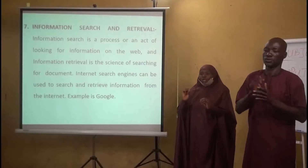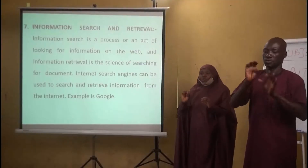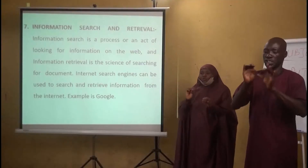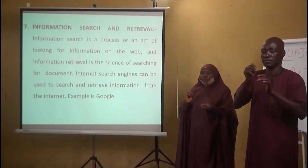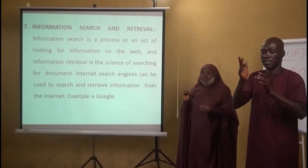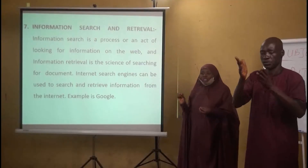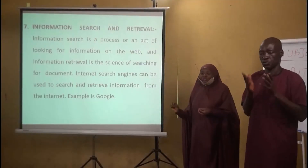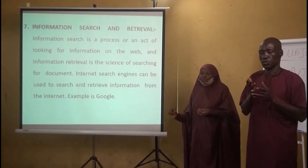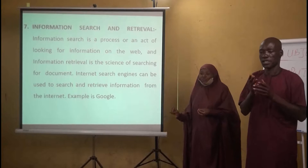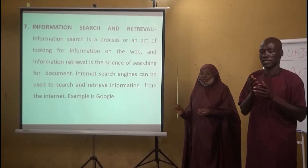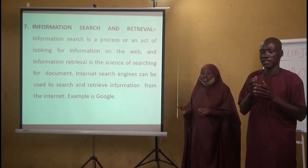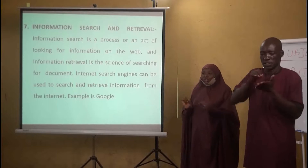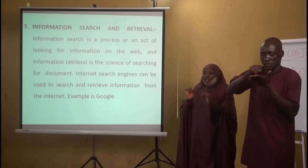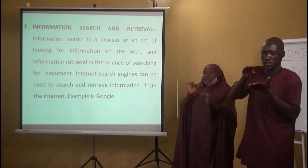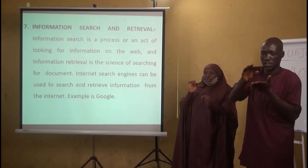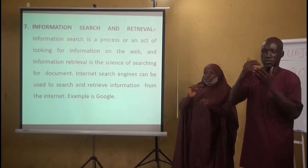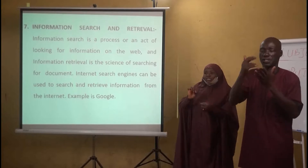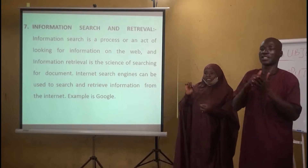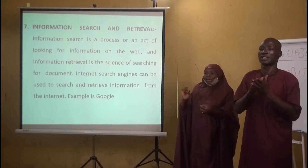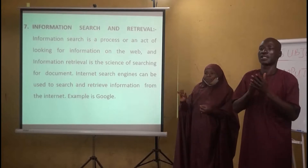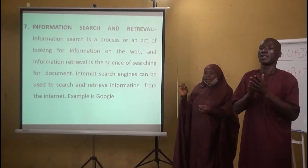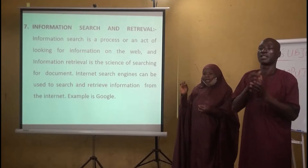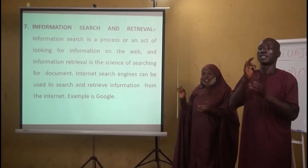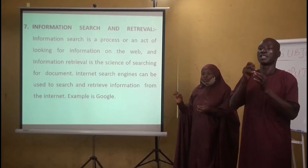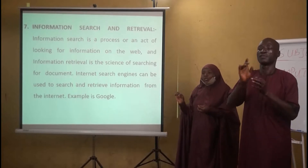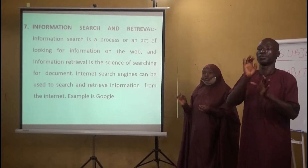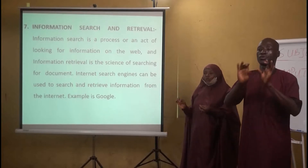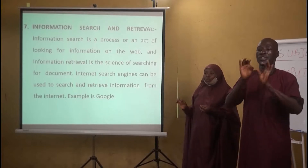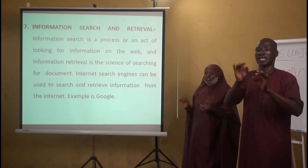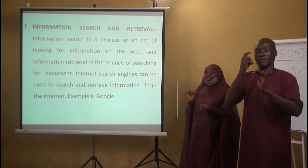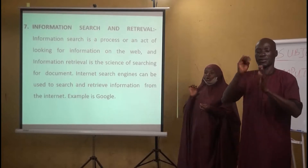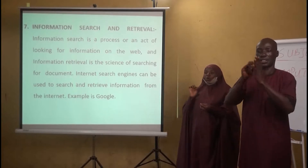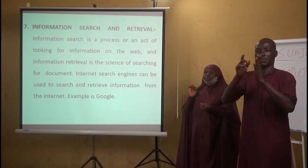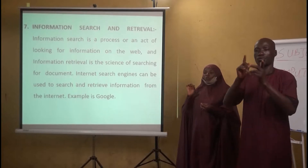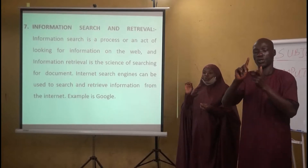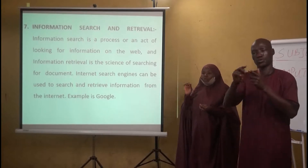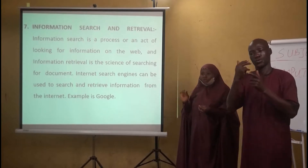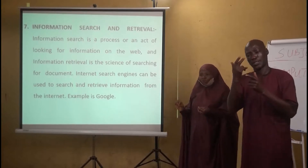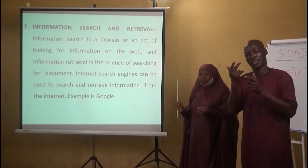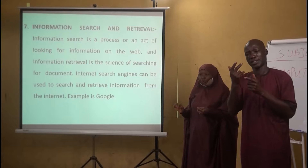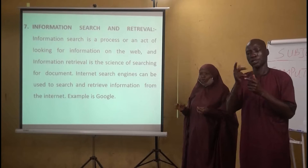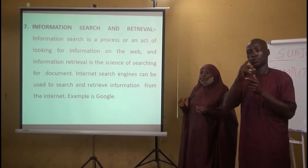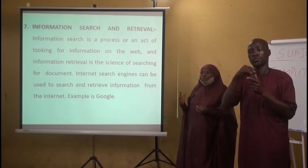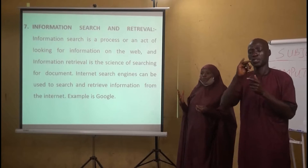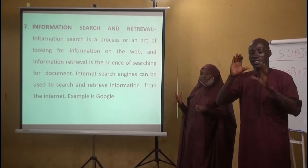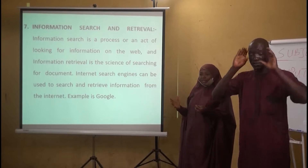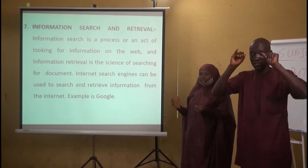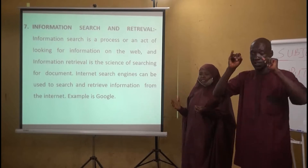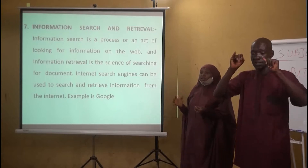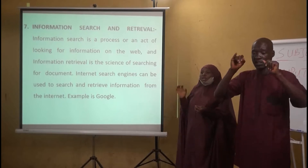you want to search for information, you type the actual documents or what you are looking for from the net,